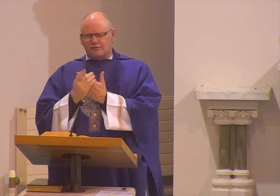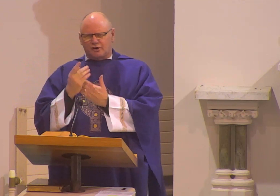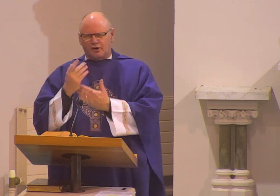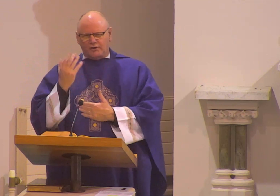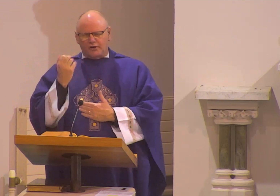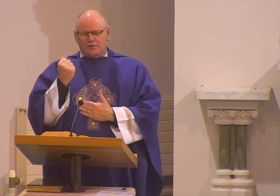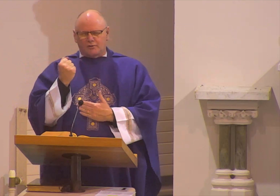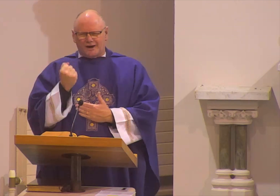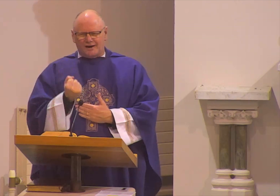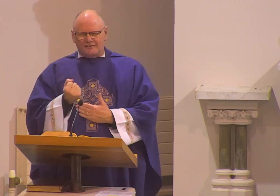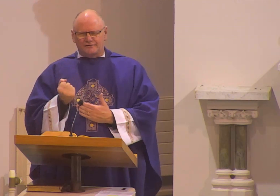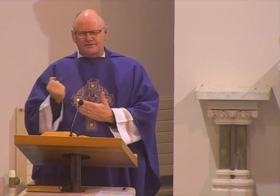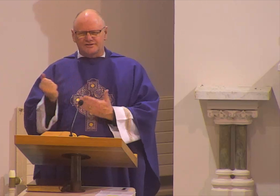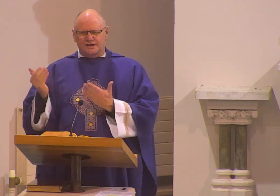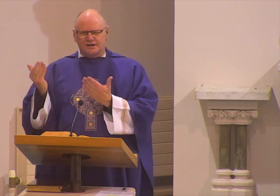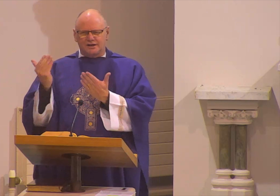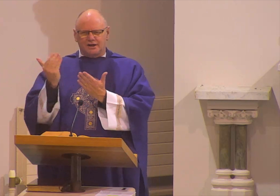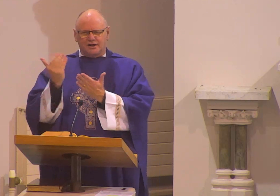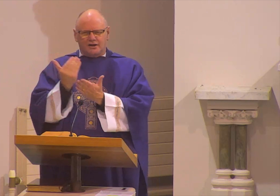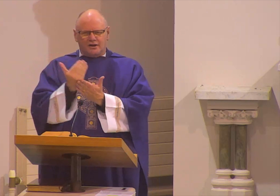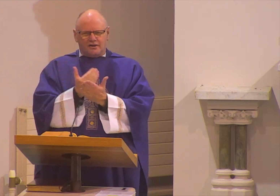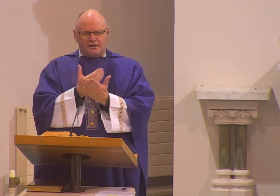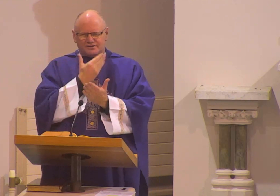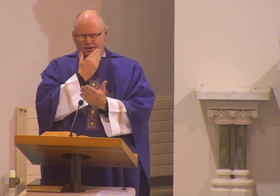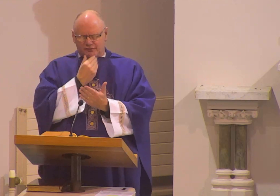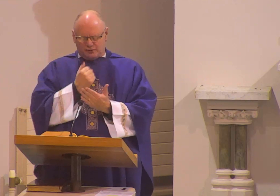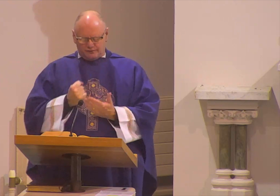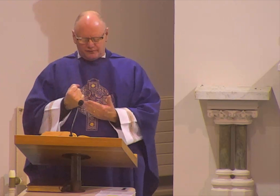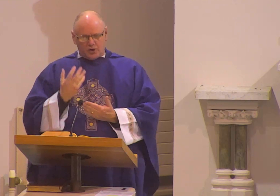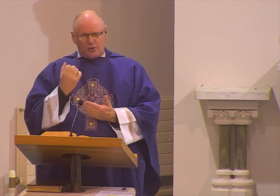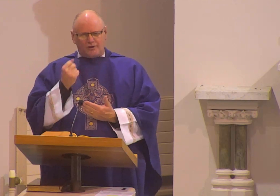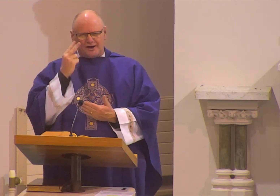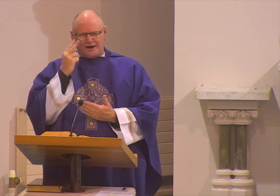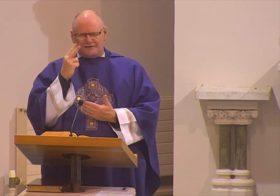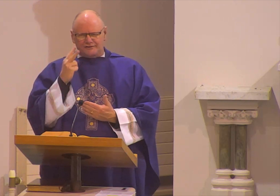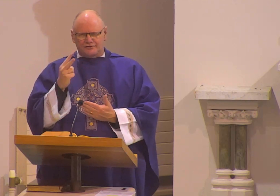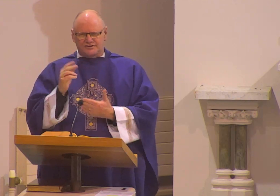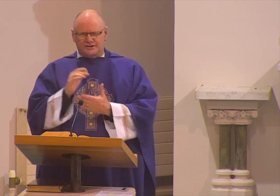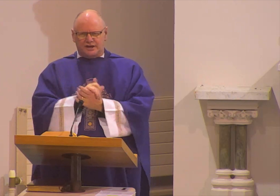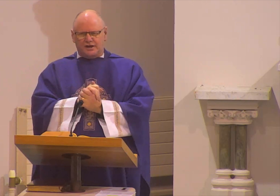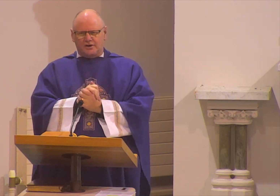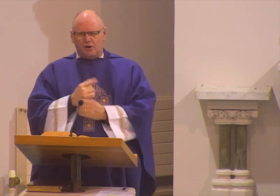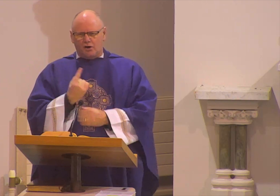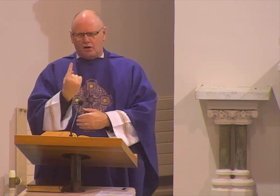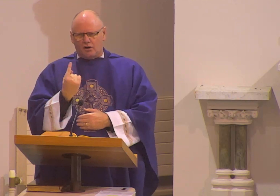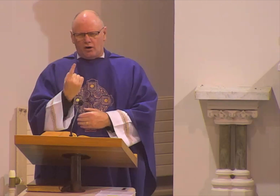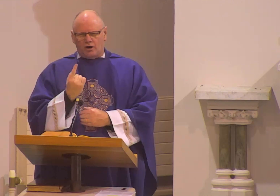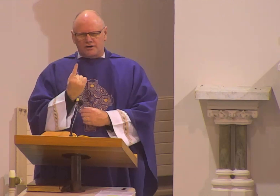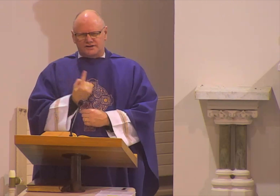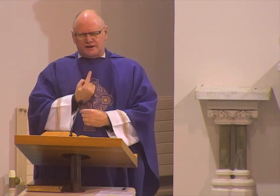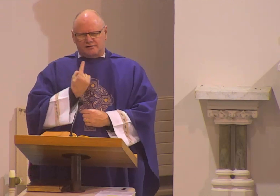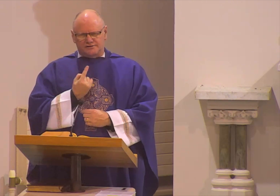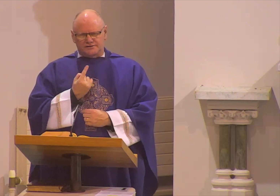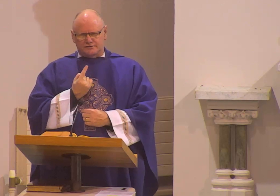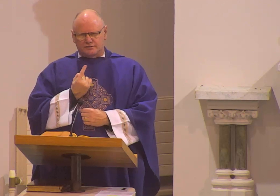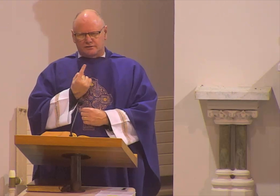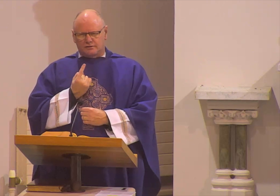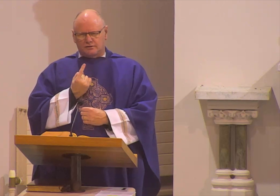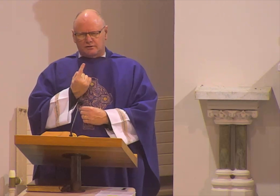of God. We have to see the Saviour. We have to see